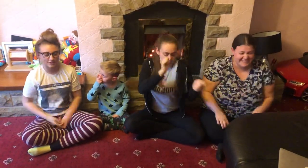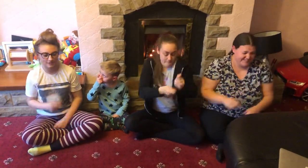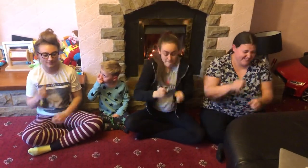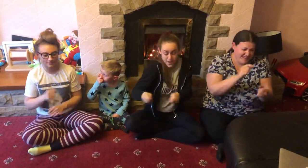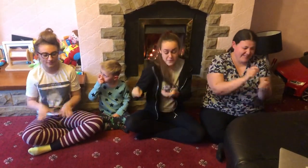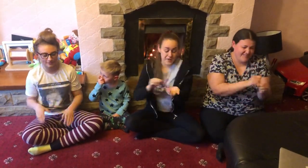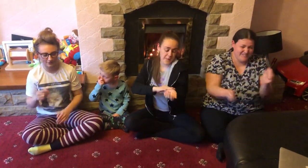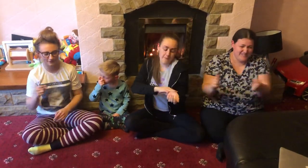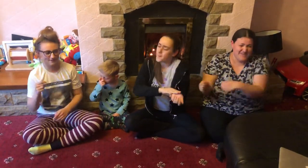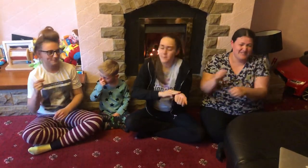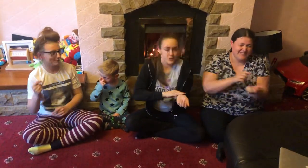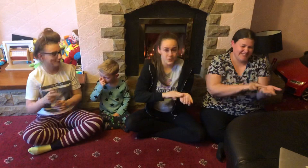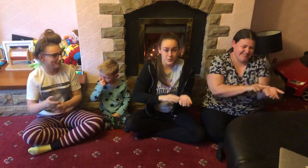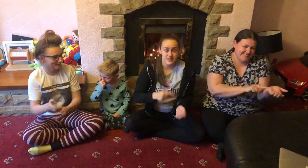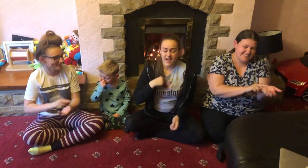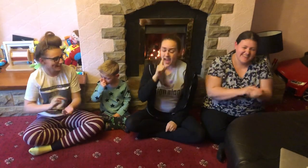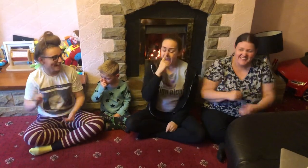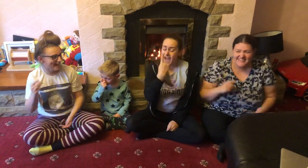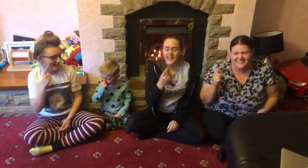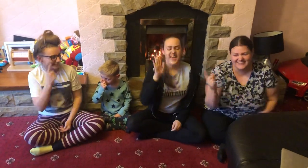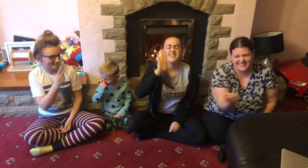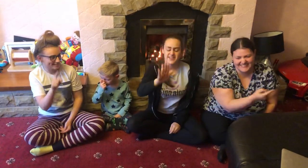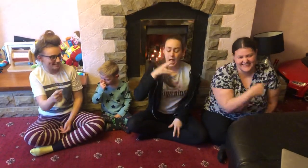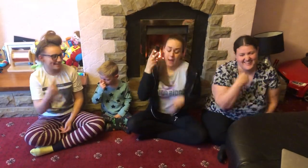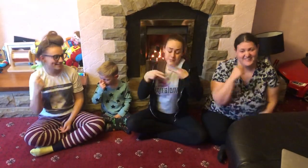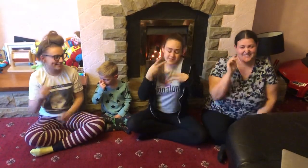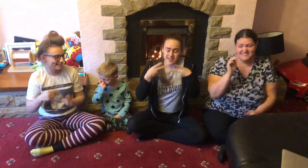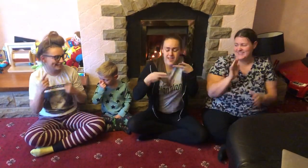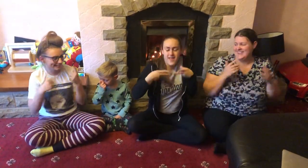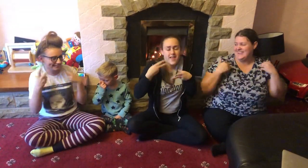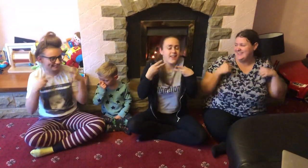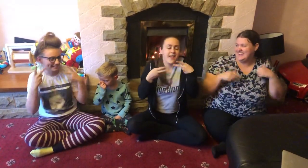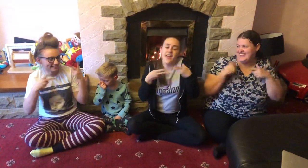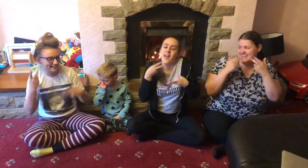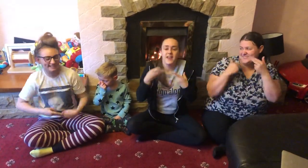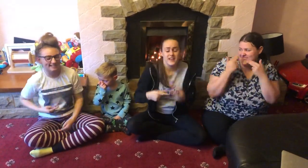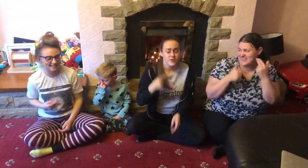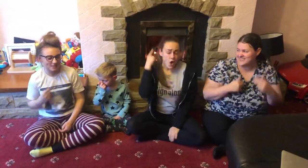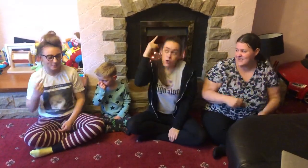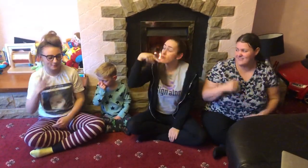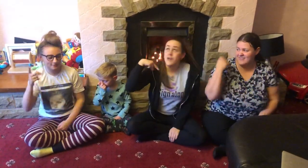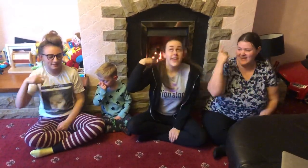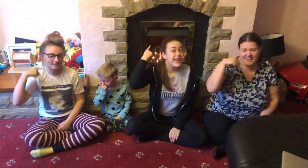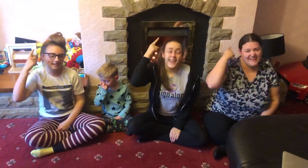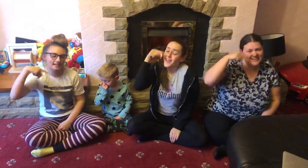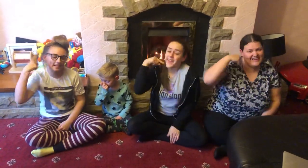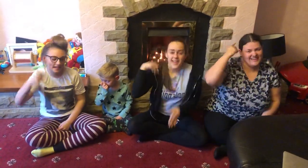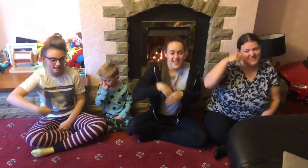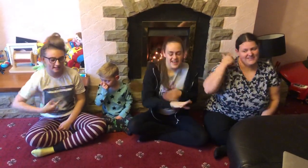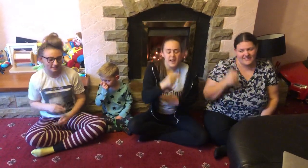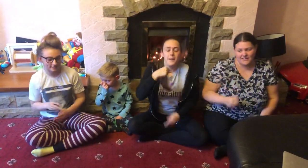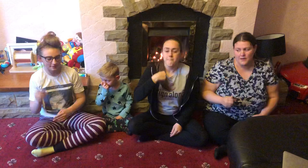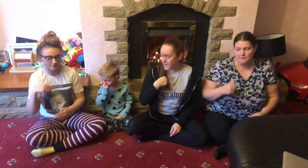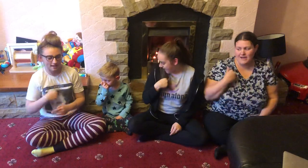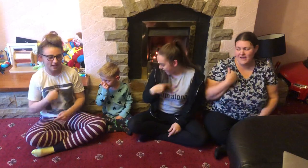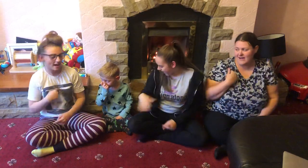my rhythm and blues. I can't stop singing. It's ringing in my